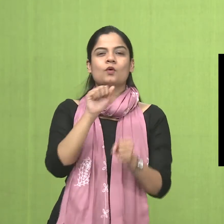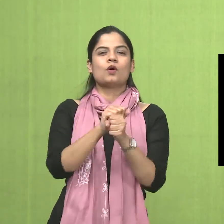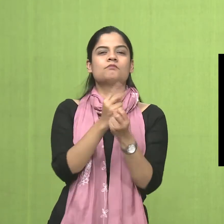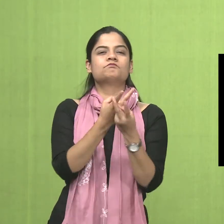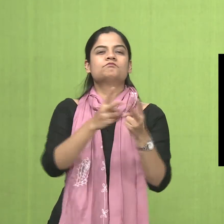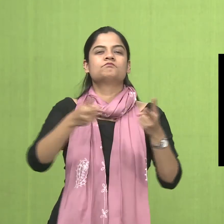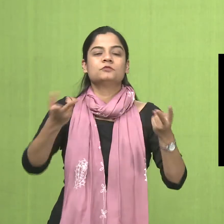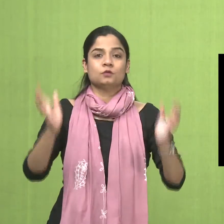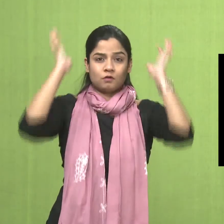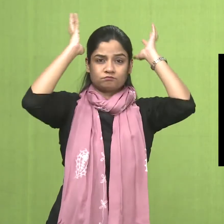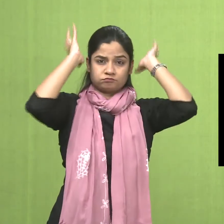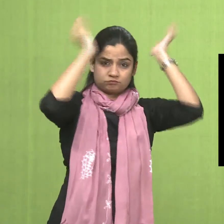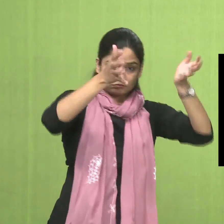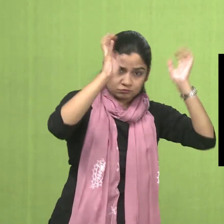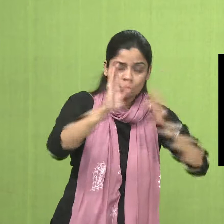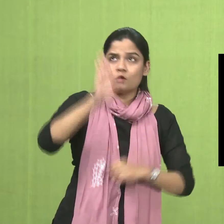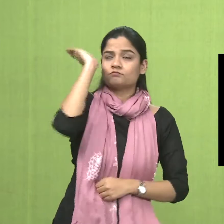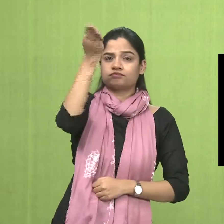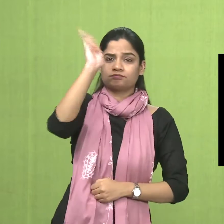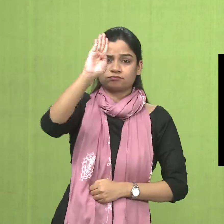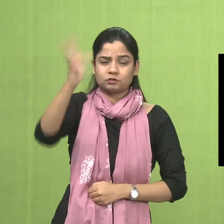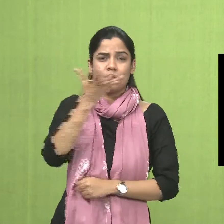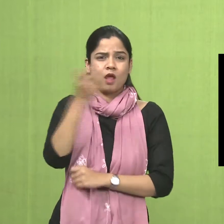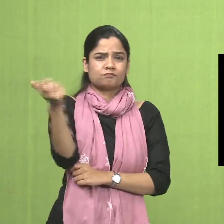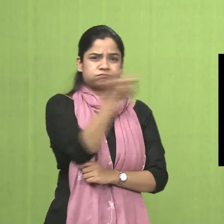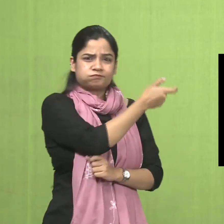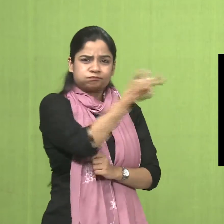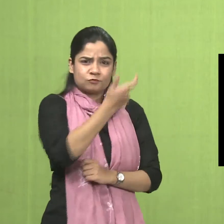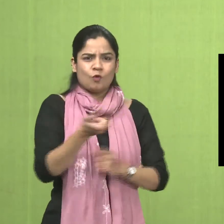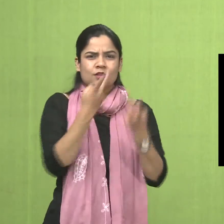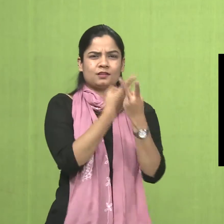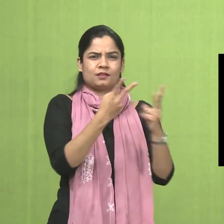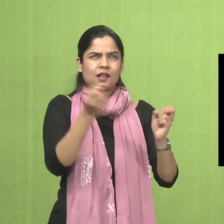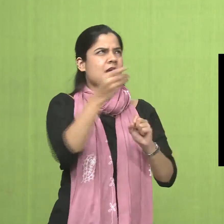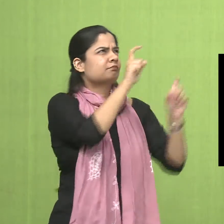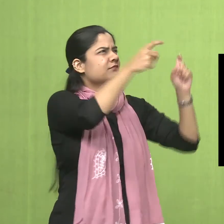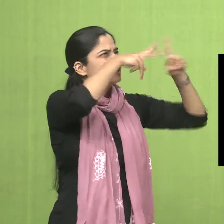Different kinds of labor people working, as you can see in the picture as well, masons, etc.